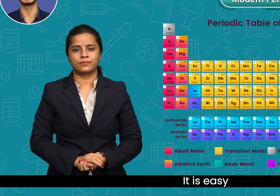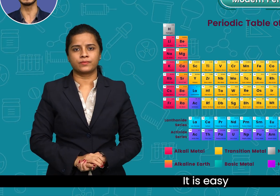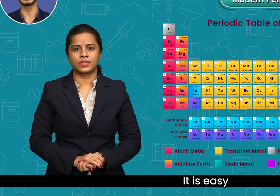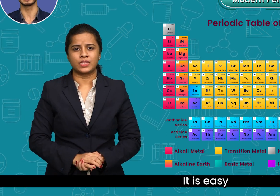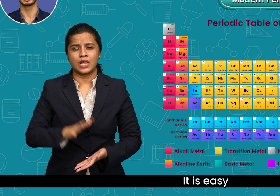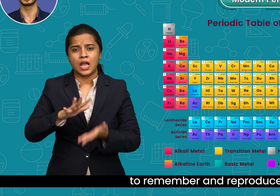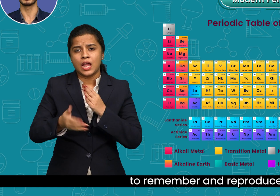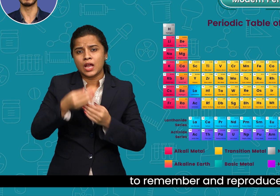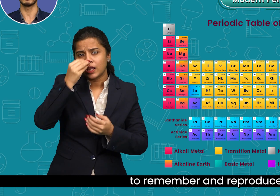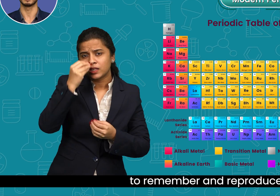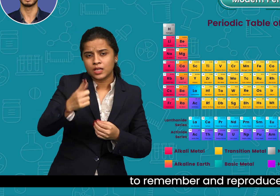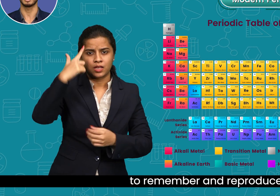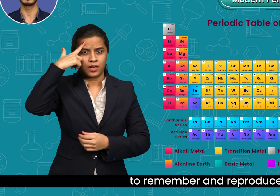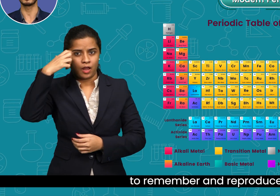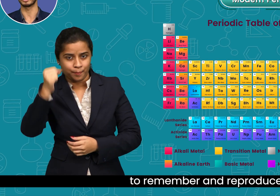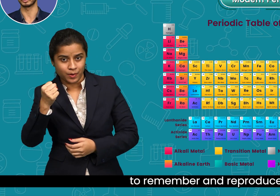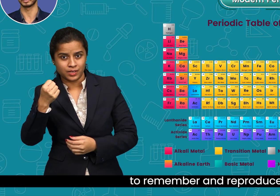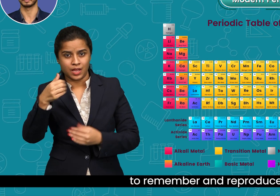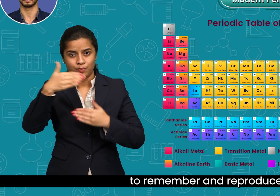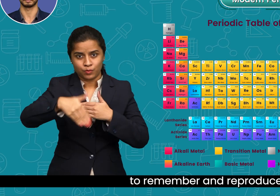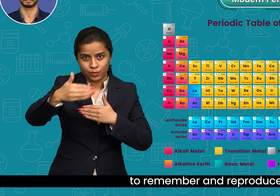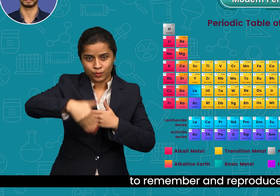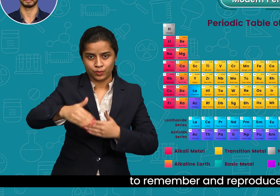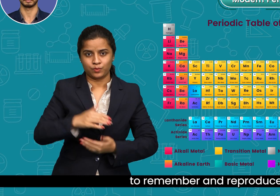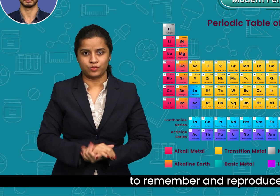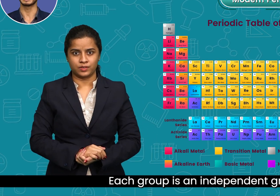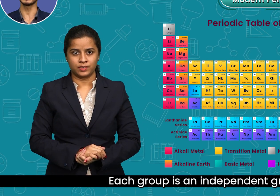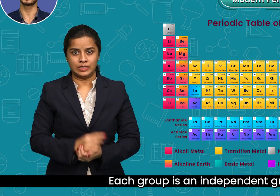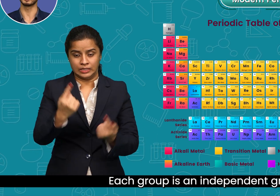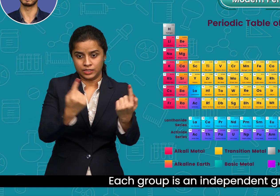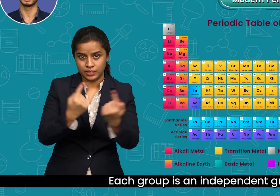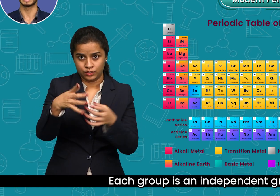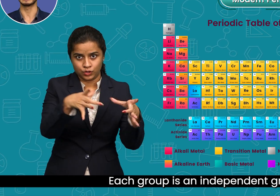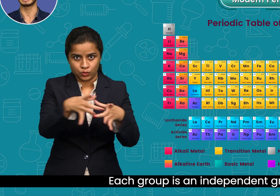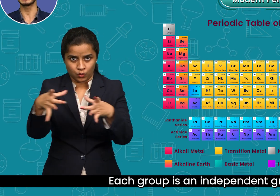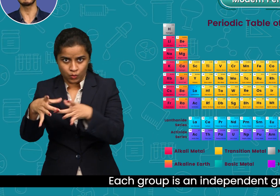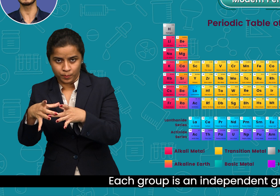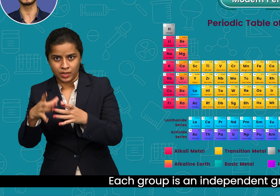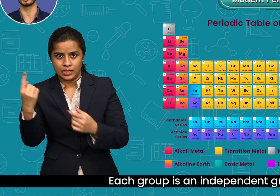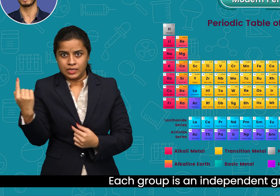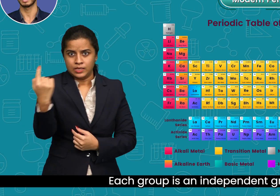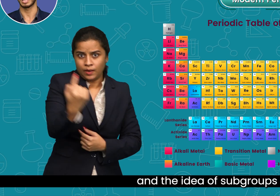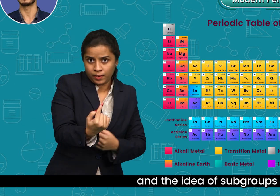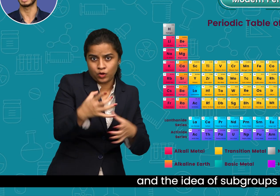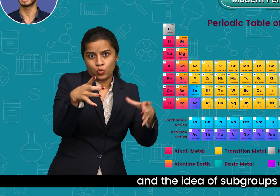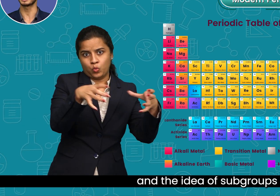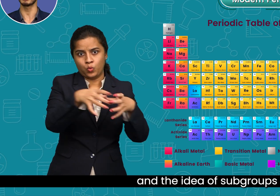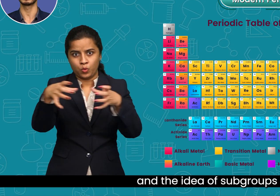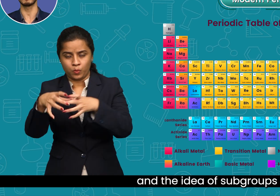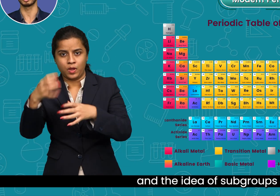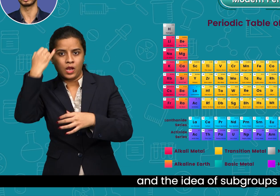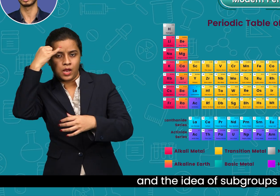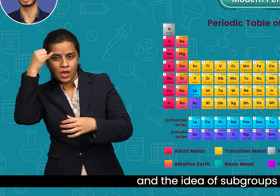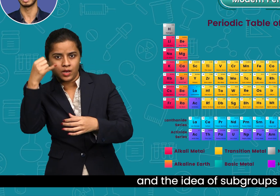It is easy to remember and reproduce. Each group is an independent group and the idea